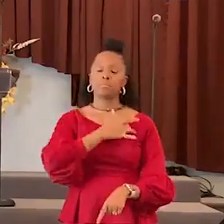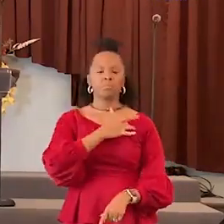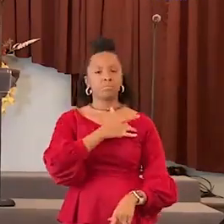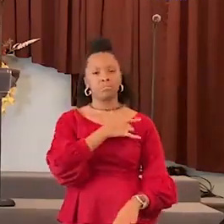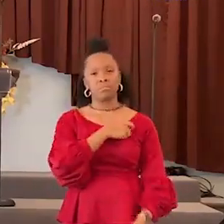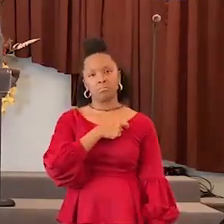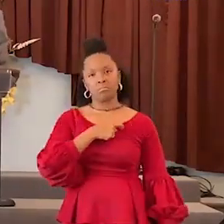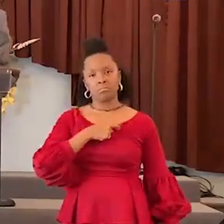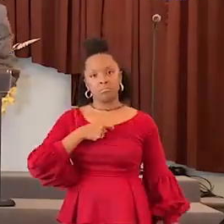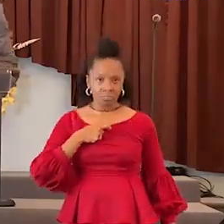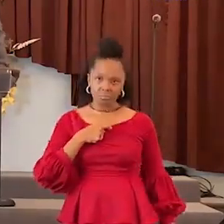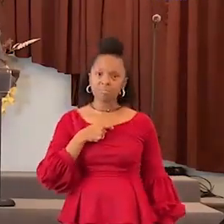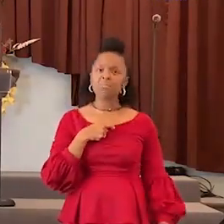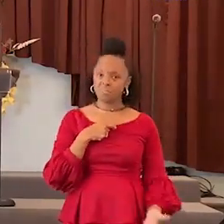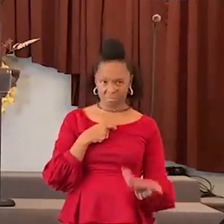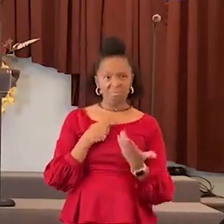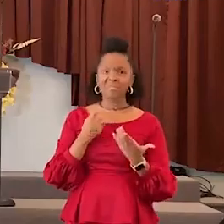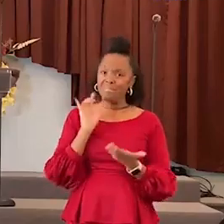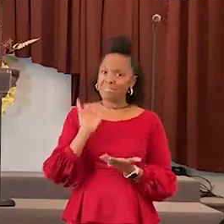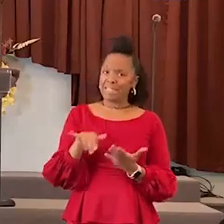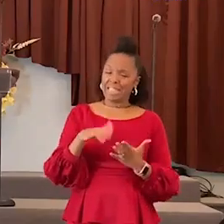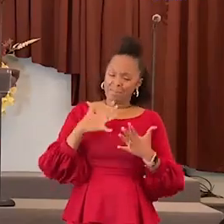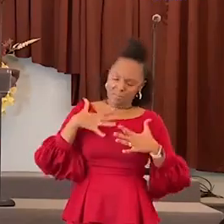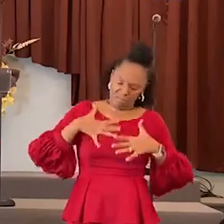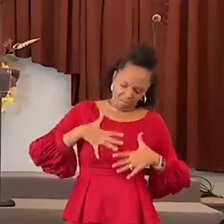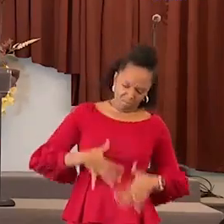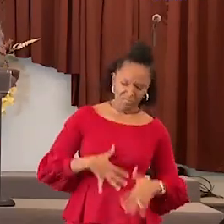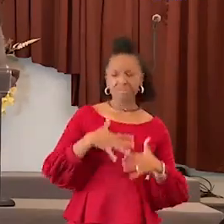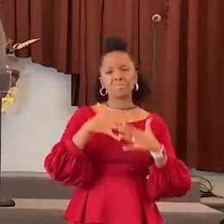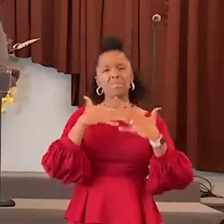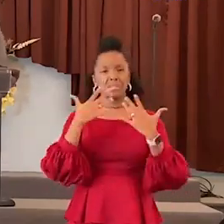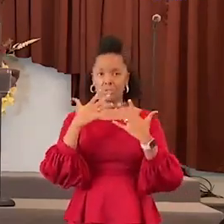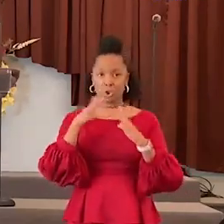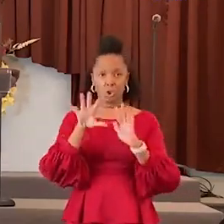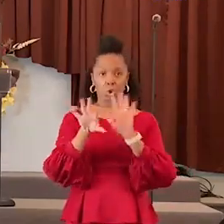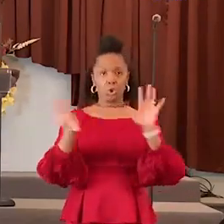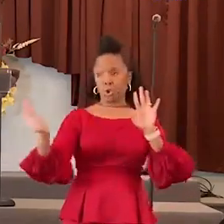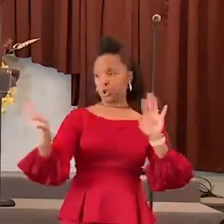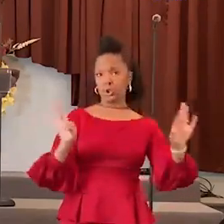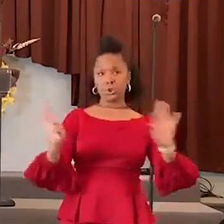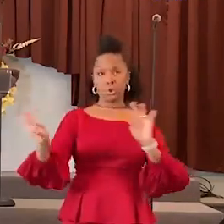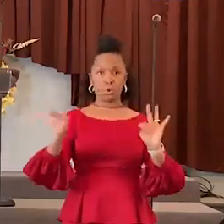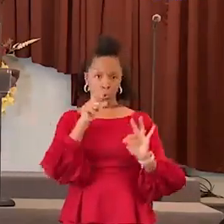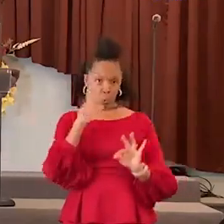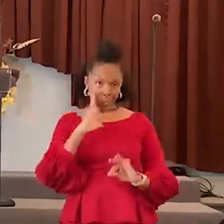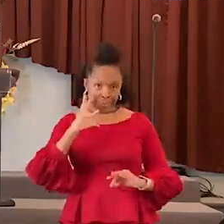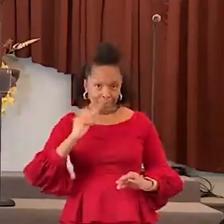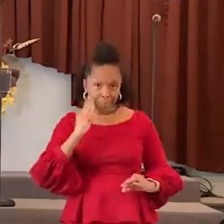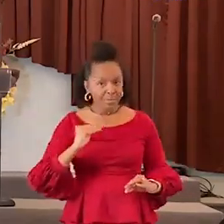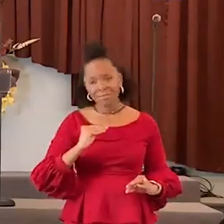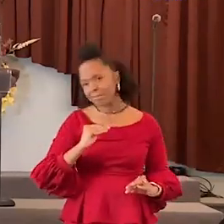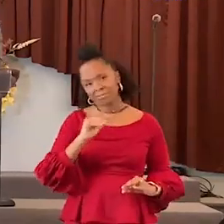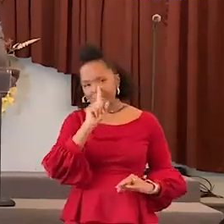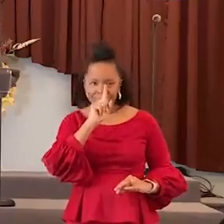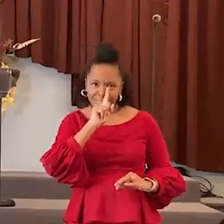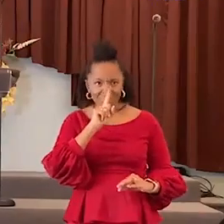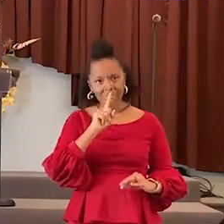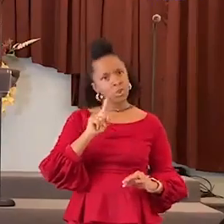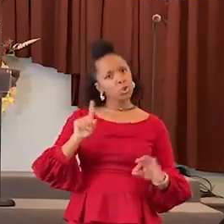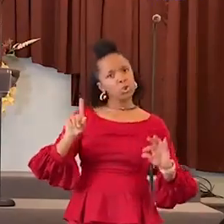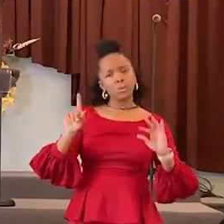not discriminate. Neither is it prejudice. It gives us no choices. Neither does it ask any questions. But there